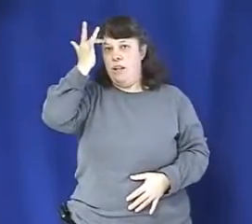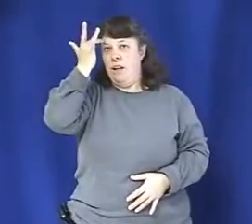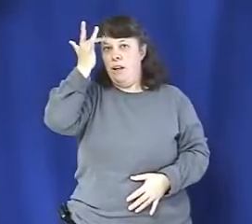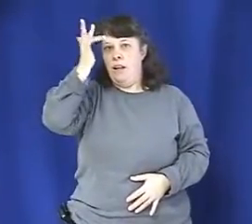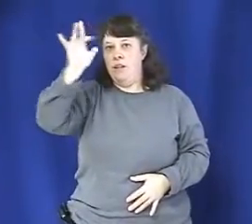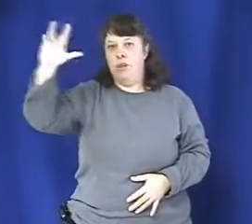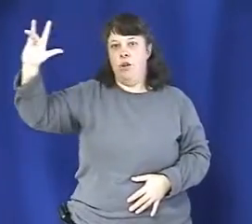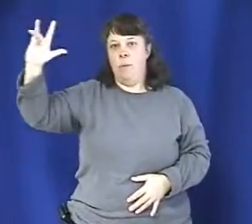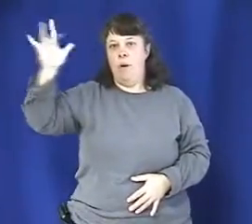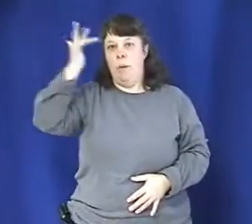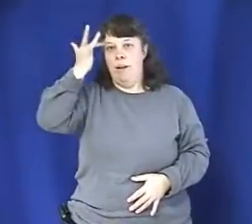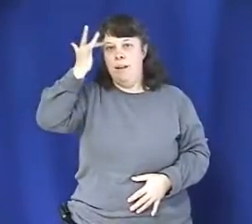here and turn to palm out.